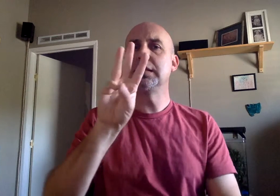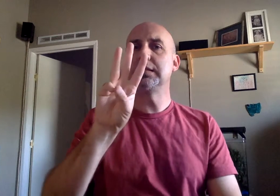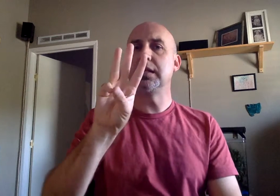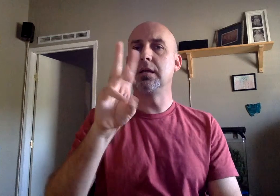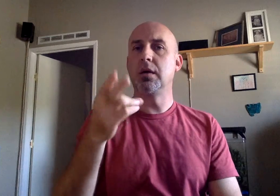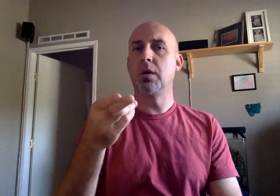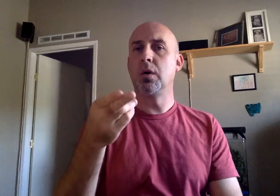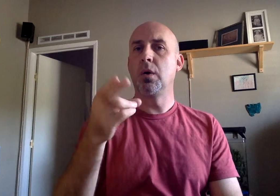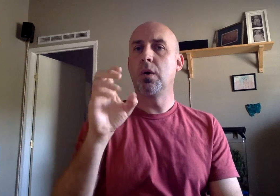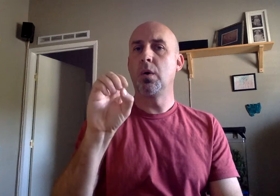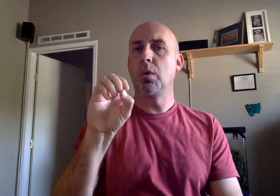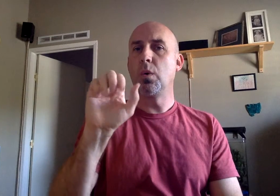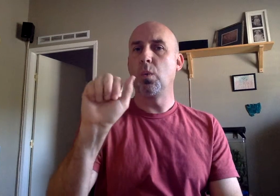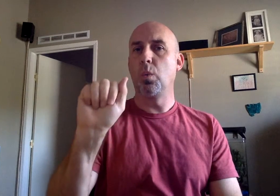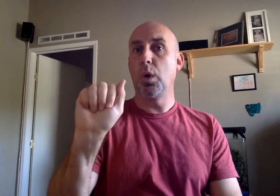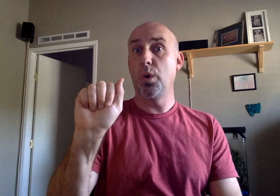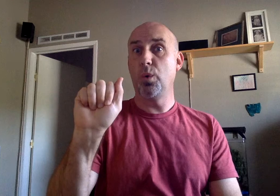said, whoa.